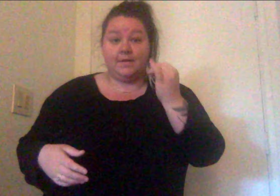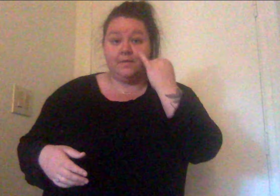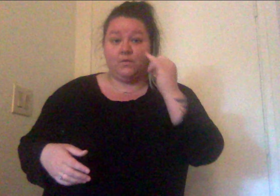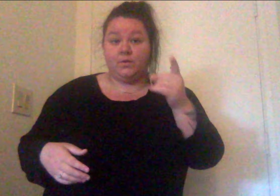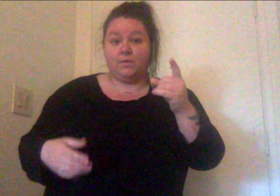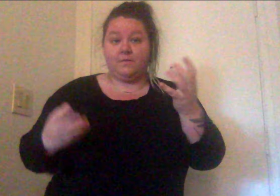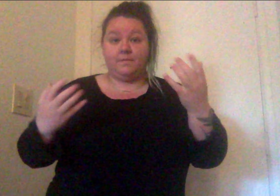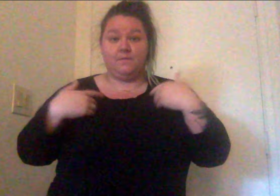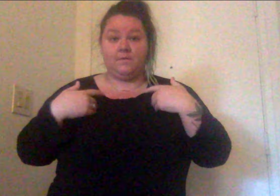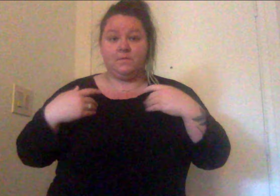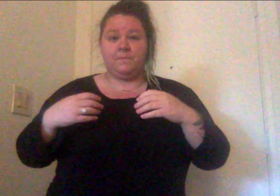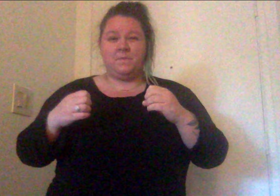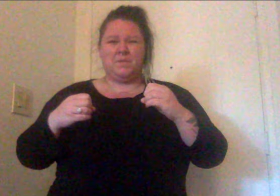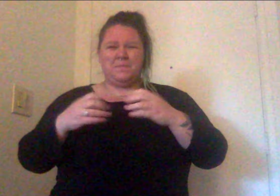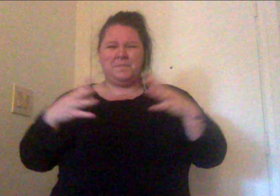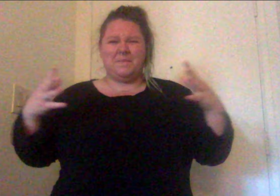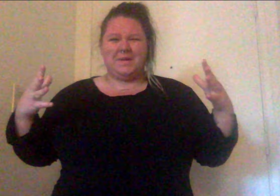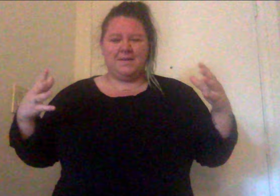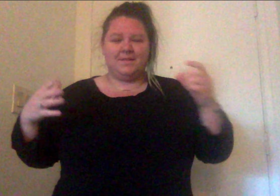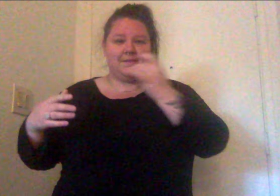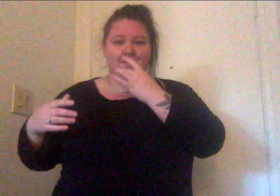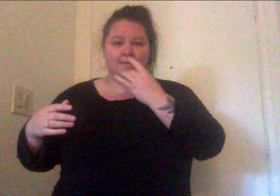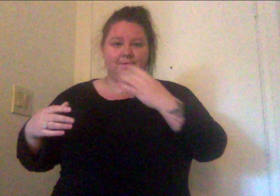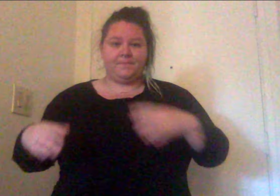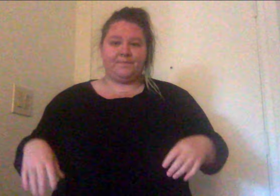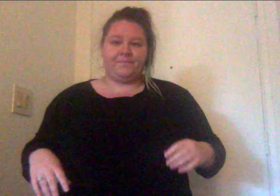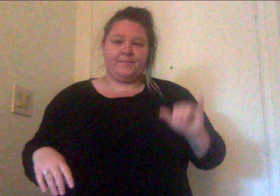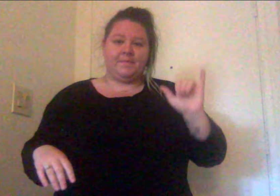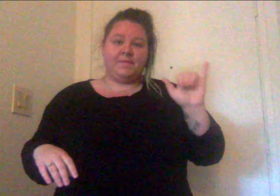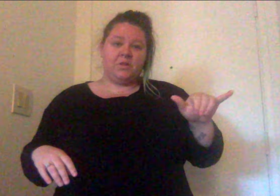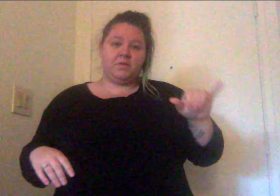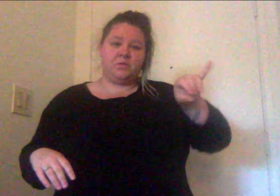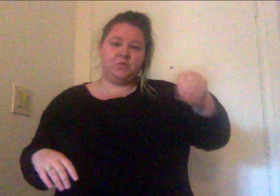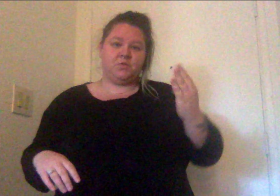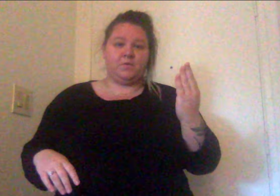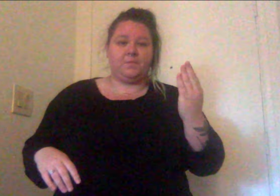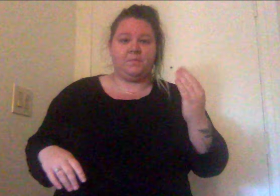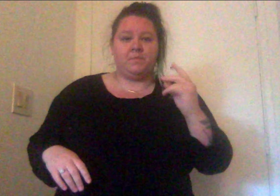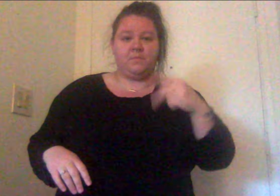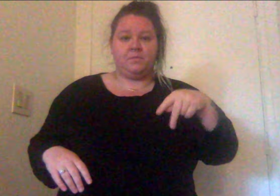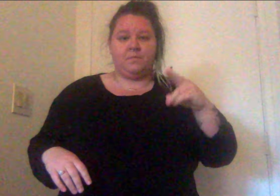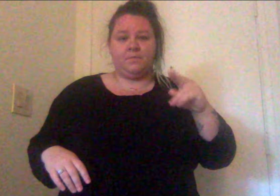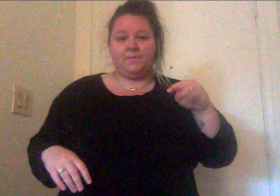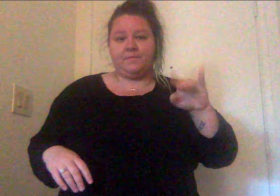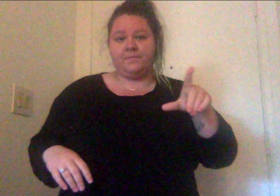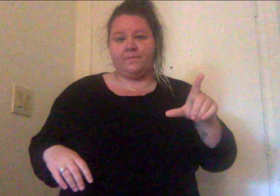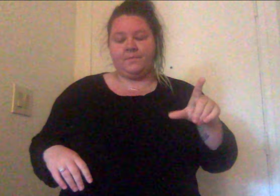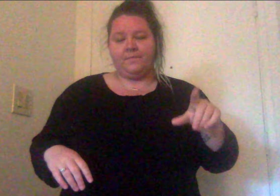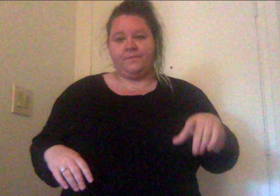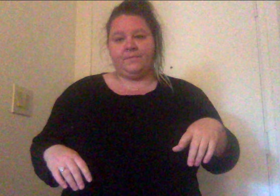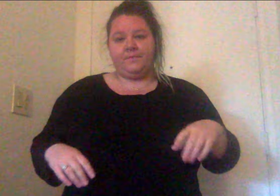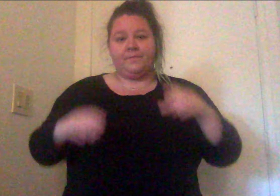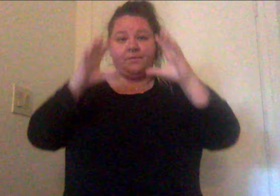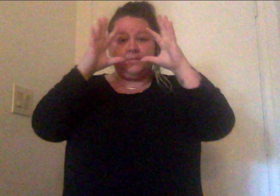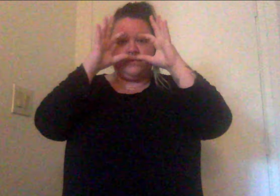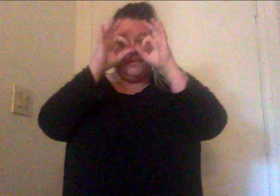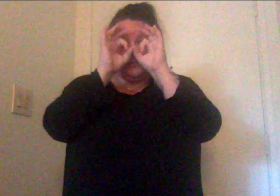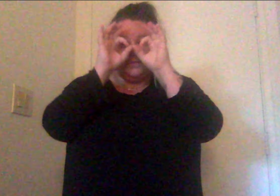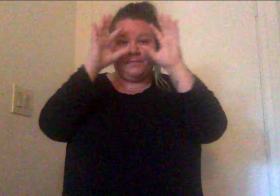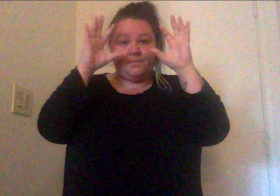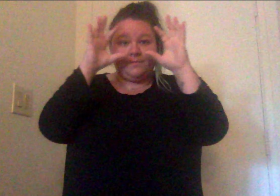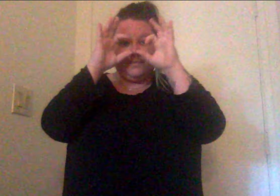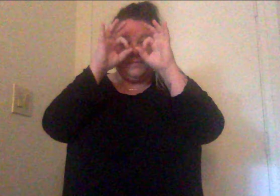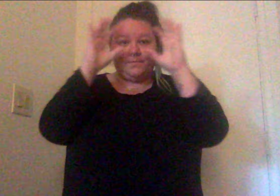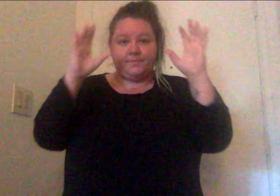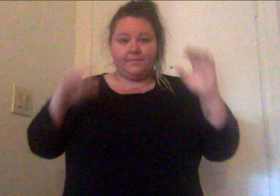job of the pupil, is they become big and small as needed when you move into different areas with the light change.